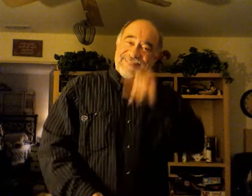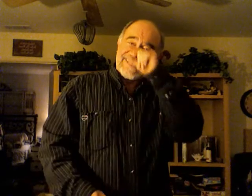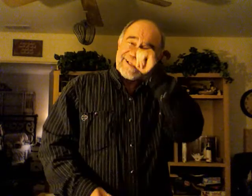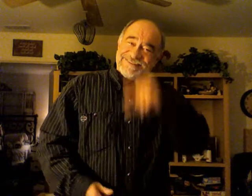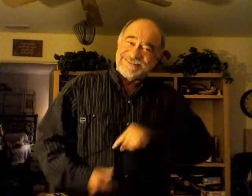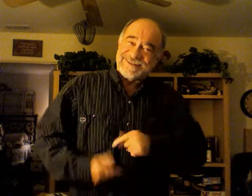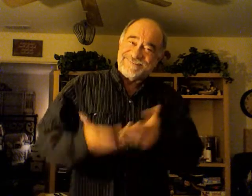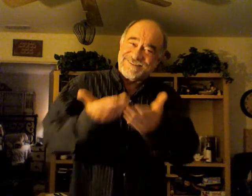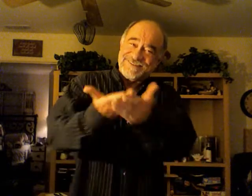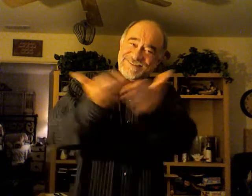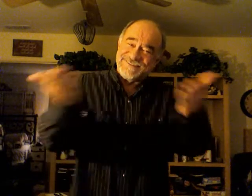Happy Thanksgiving.